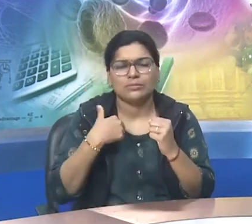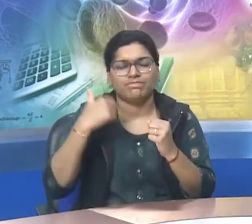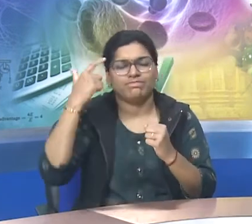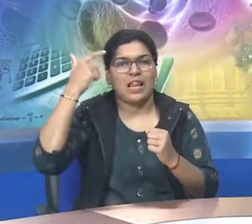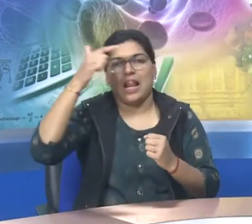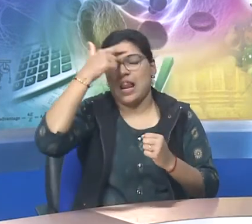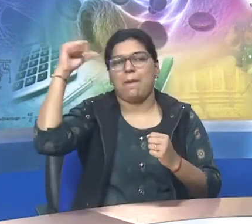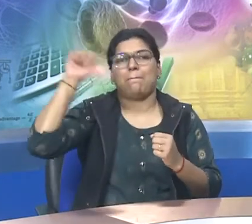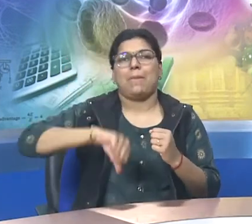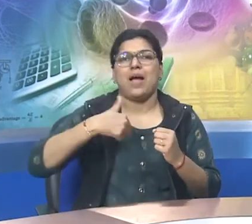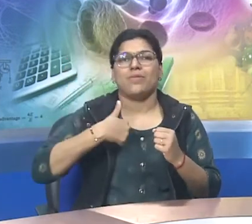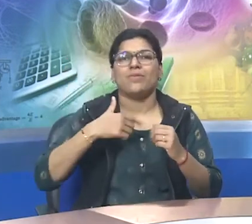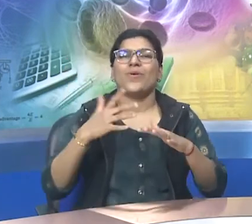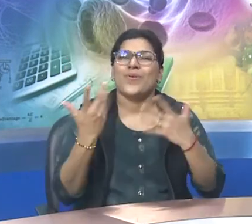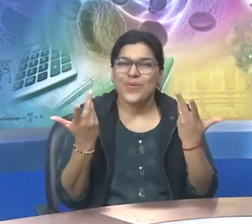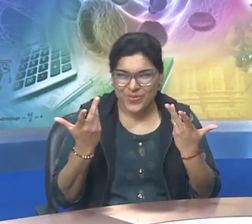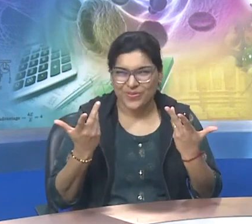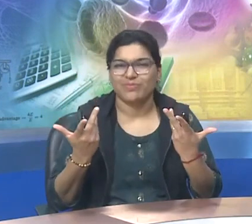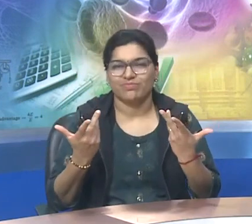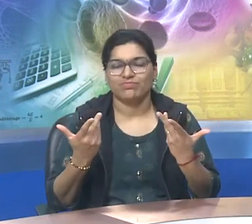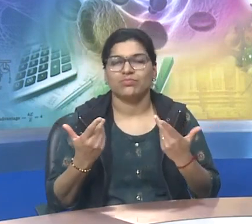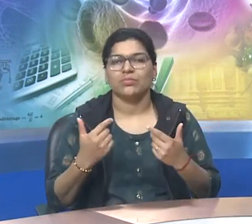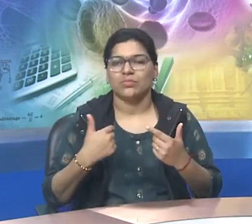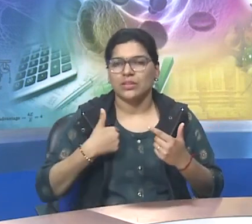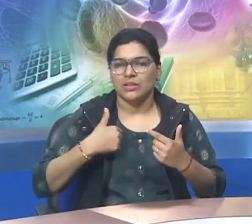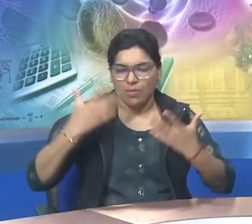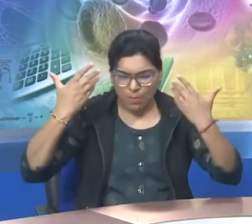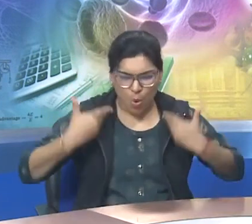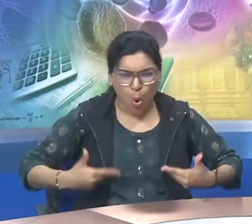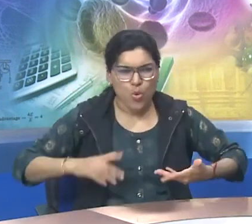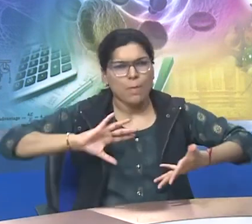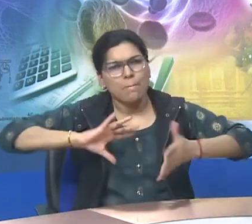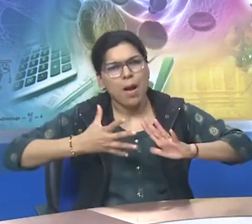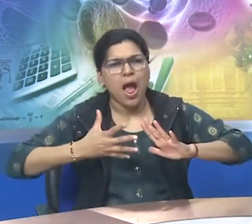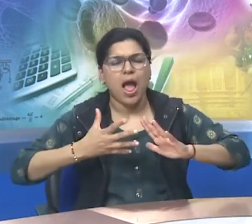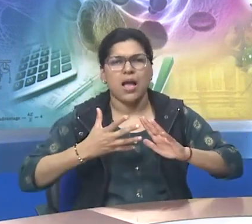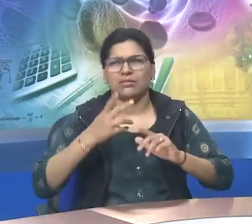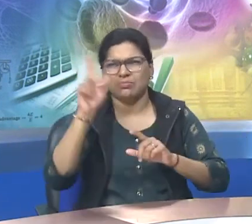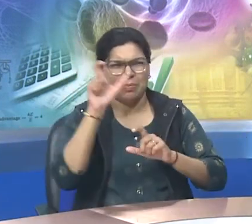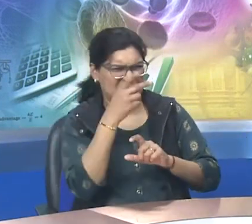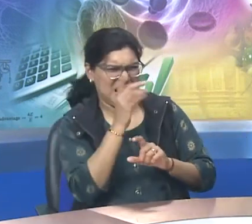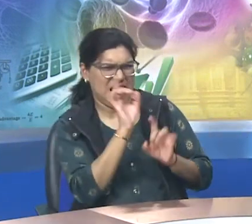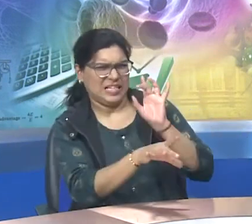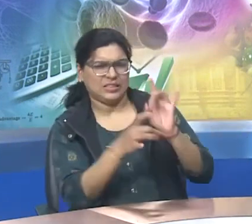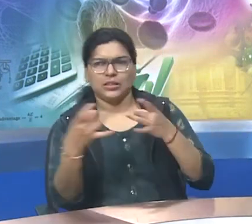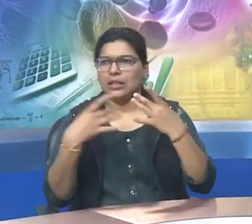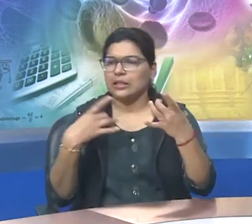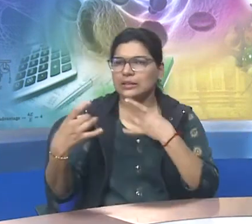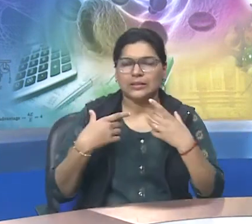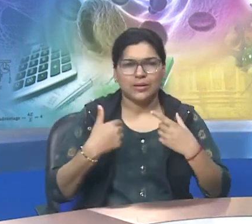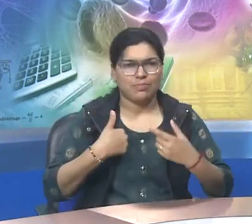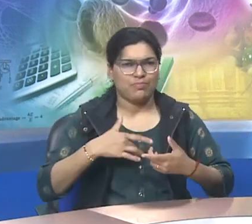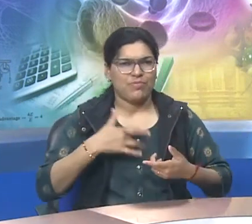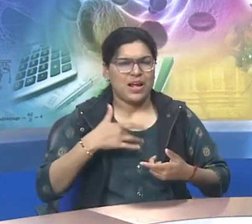unfortunately means we are unlucky. As human beings are normally